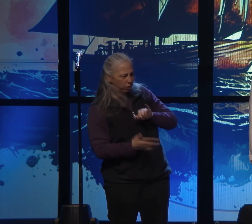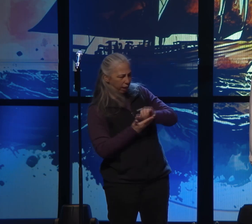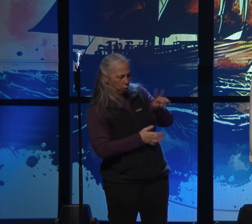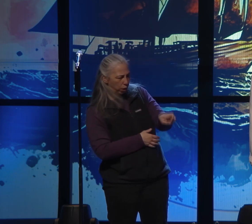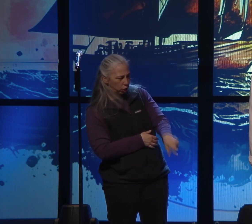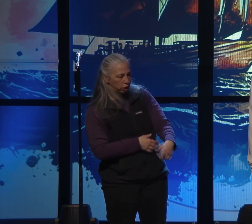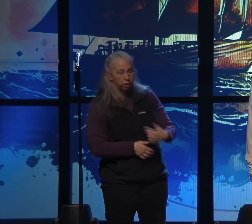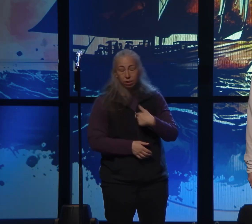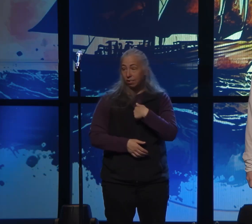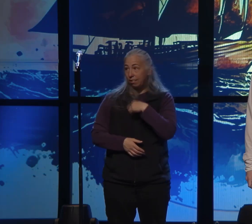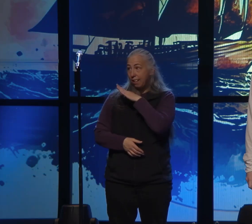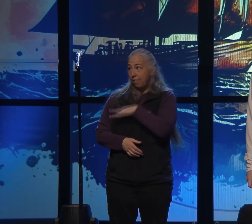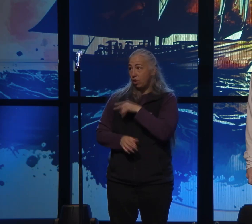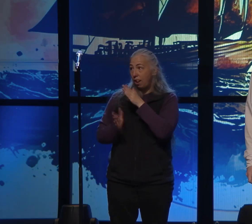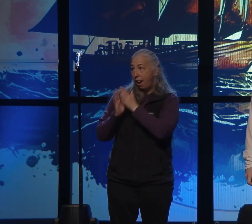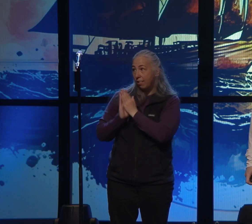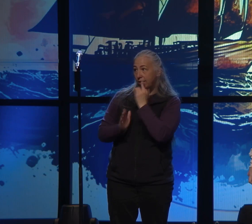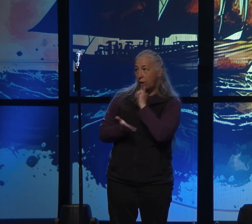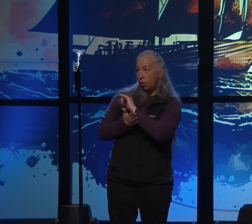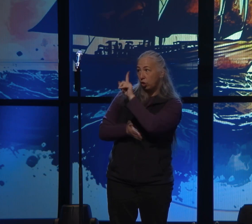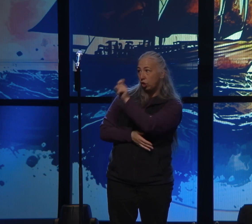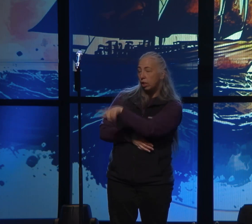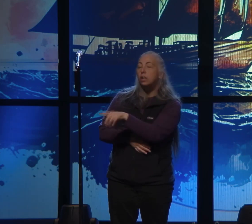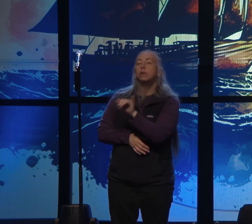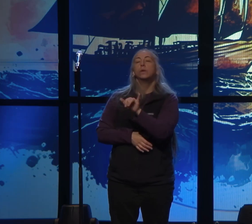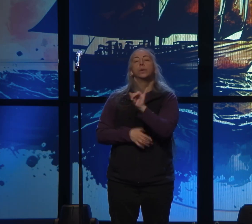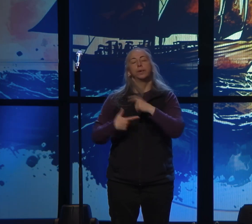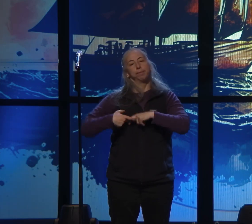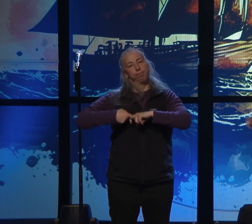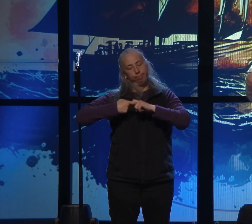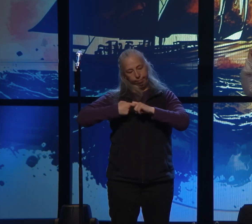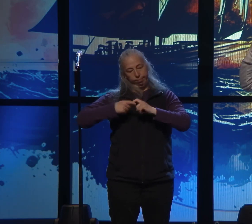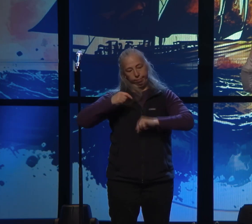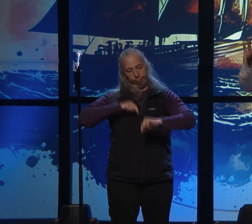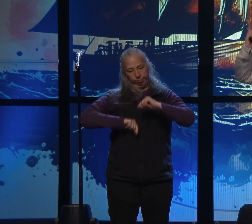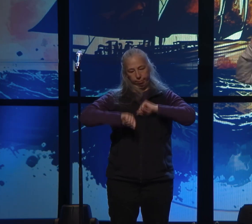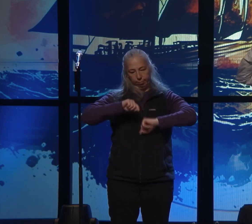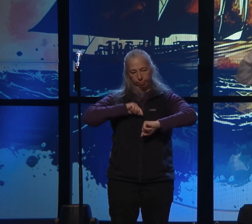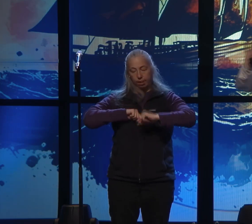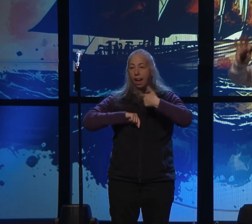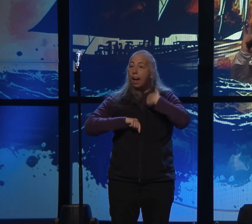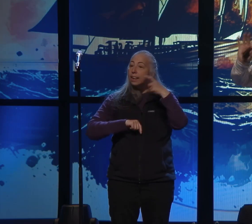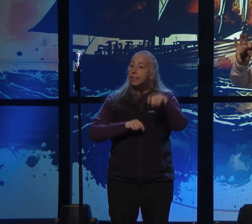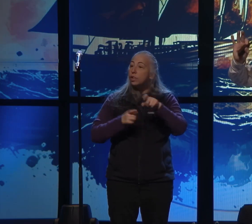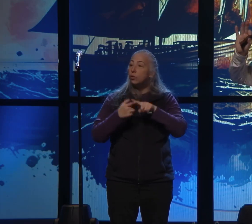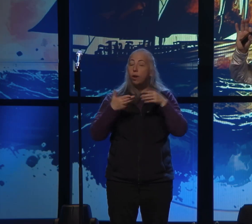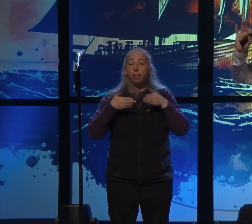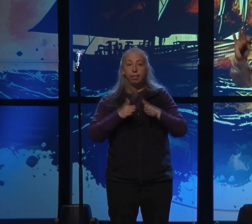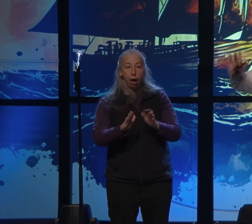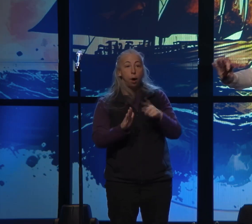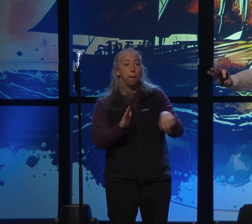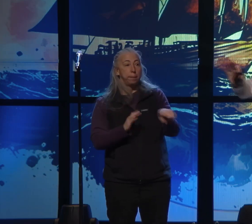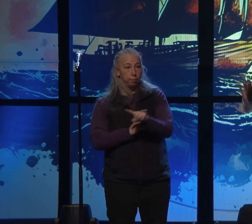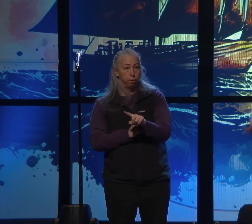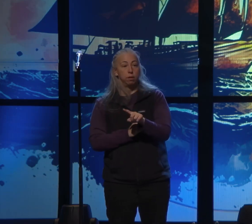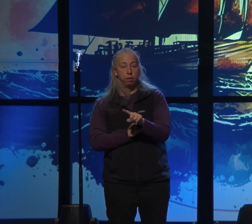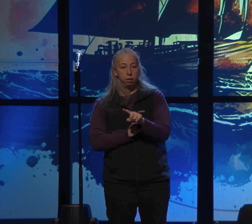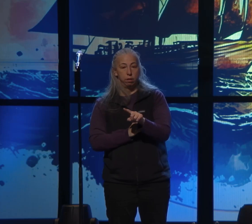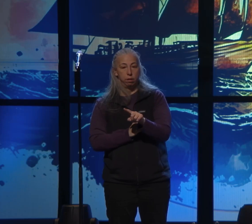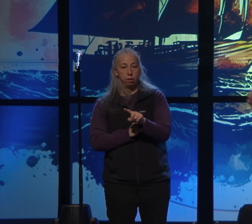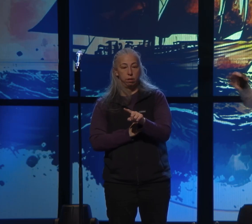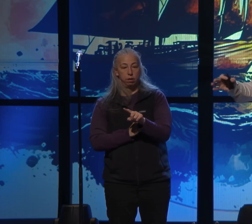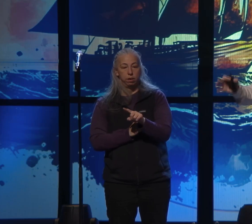Right? So we have to learn, I got to stop that. And I just have to let people captain their